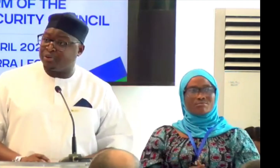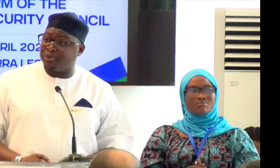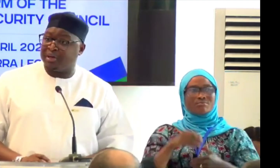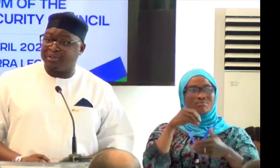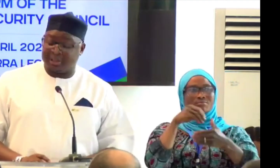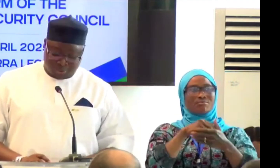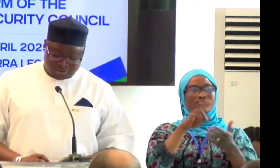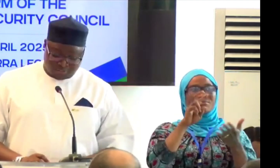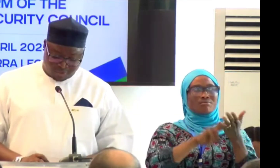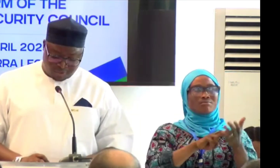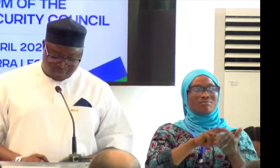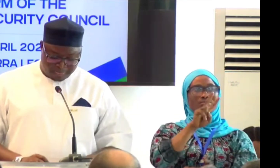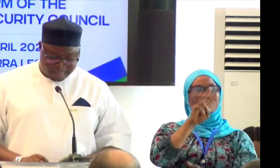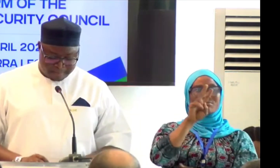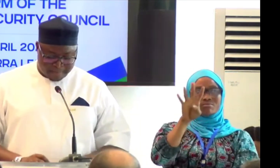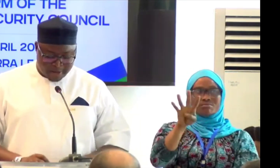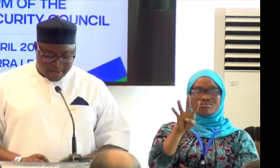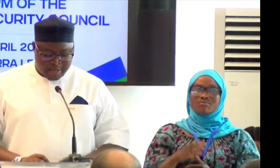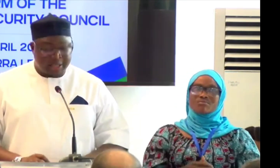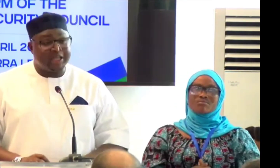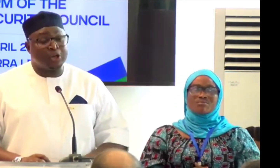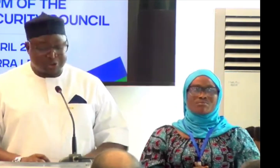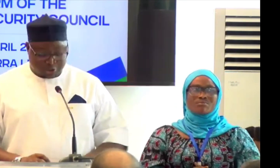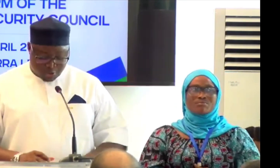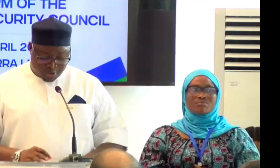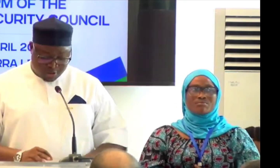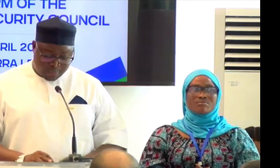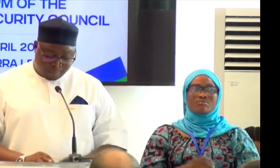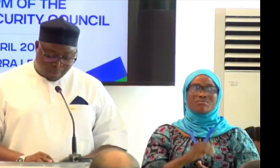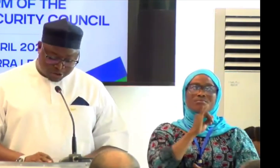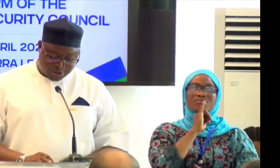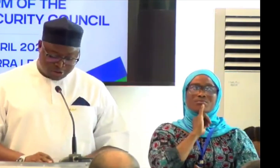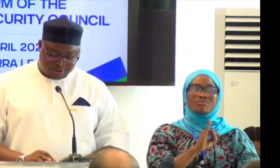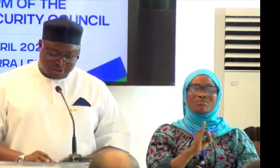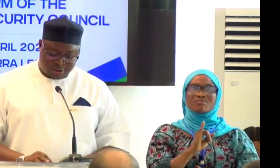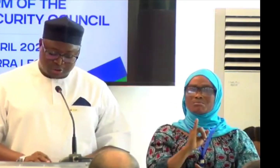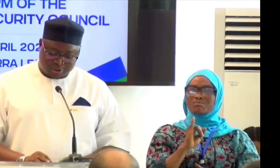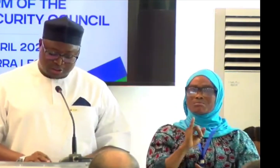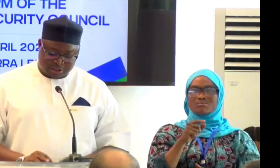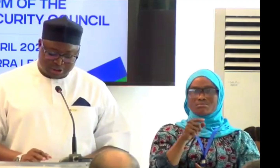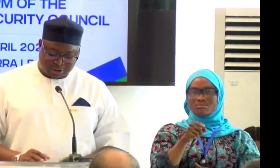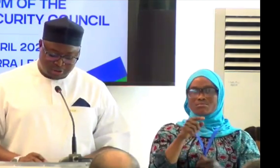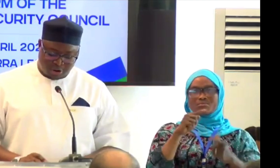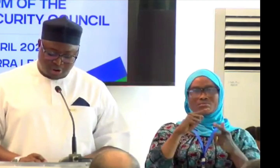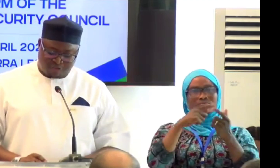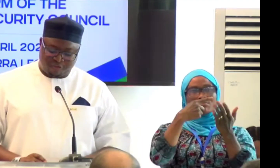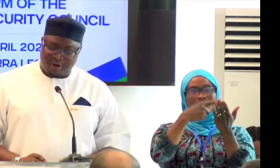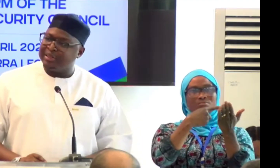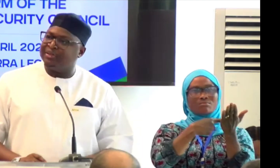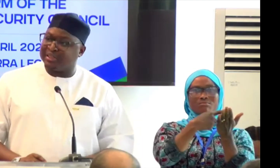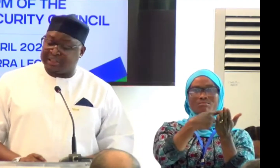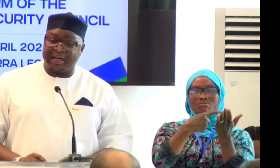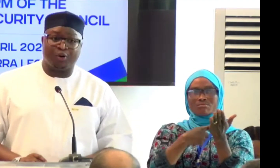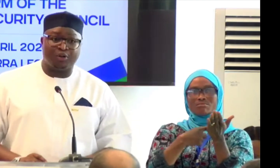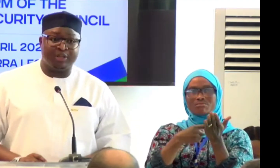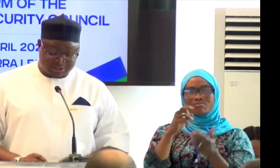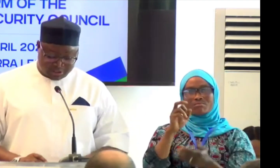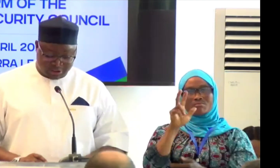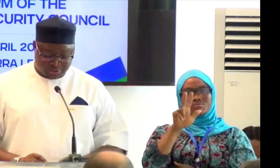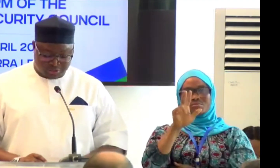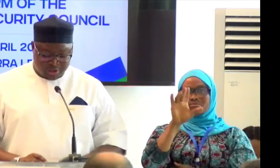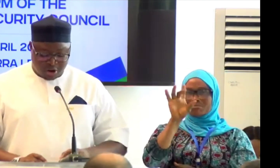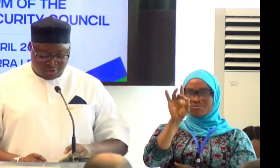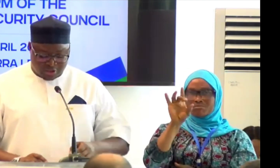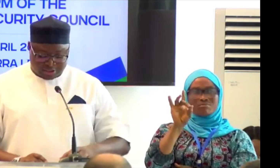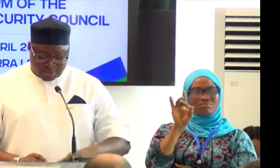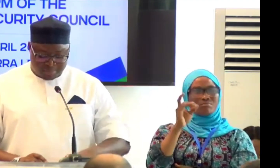February 2024. It is also in pursuant to the decision of the 38th Ordinary